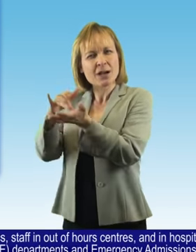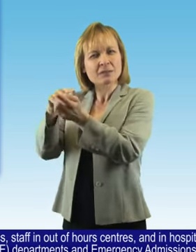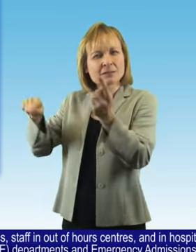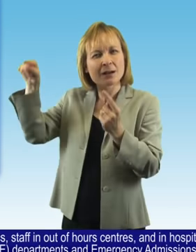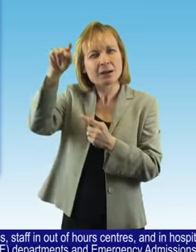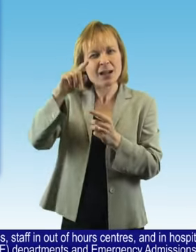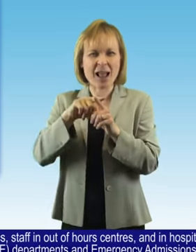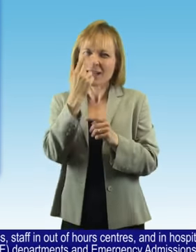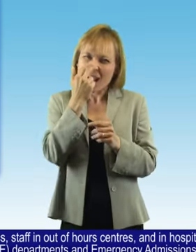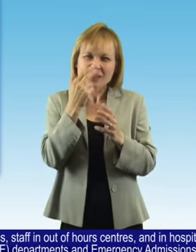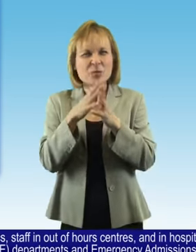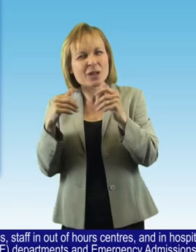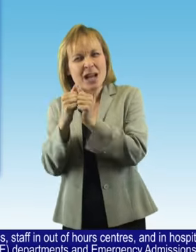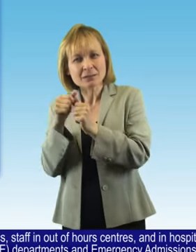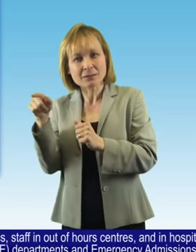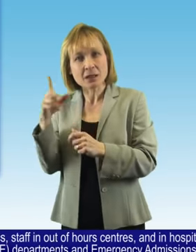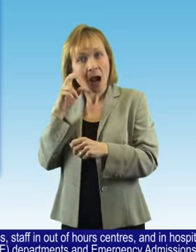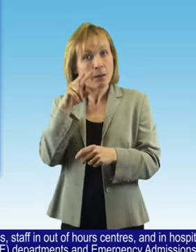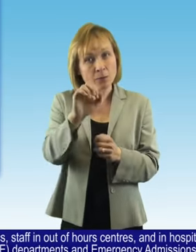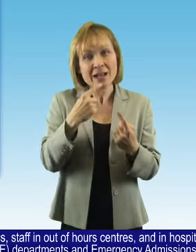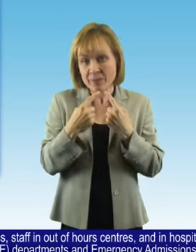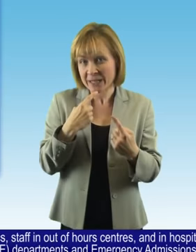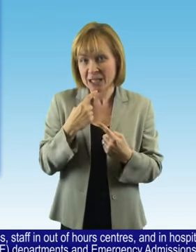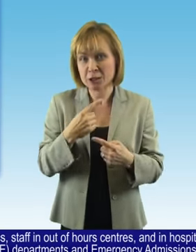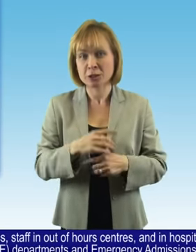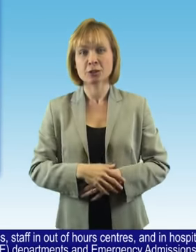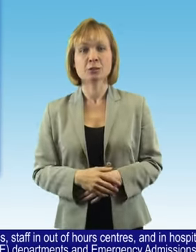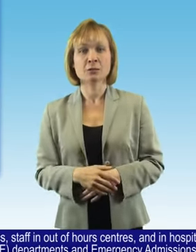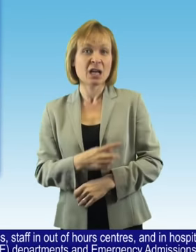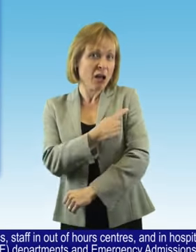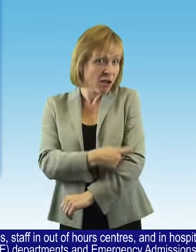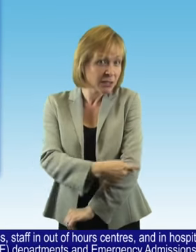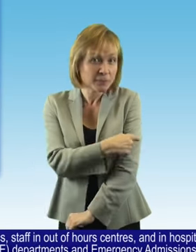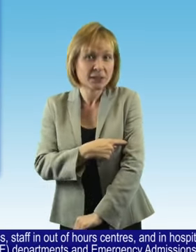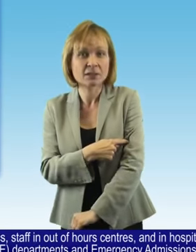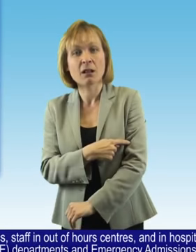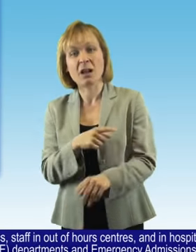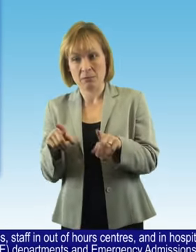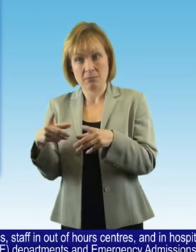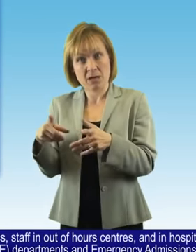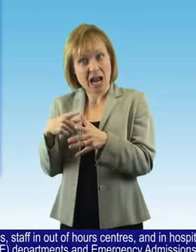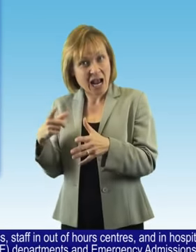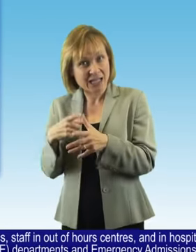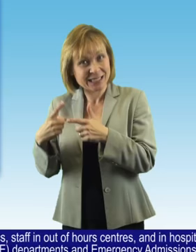in hospitals, including accident and emergency departments, and emergency admissions.